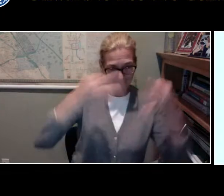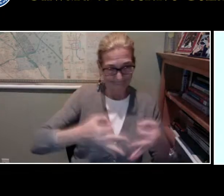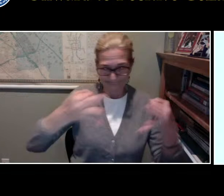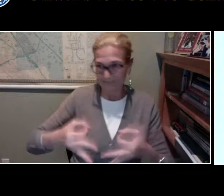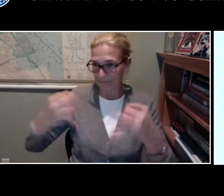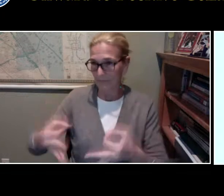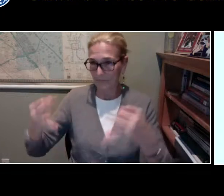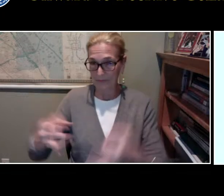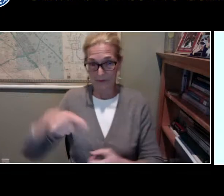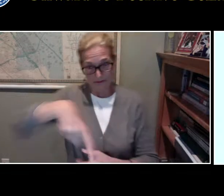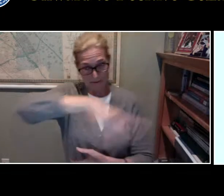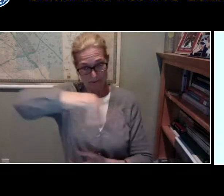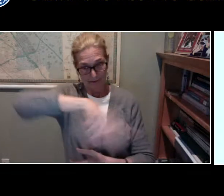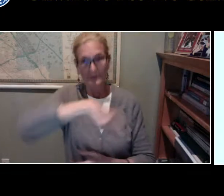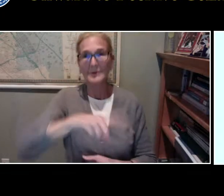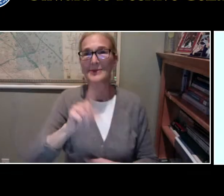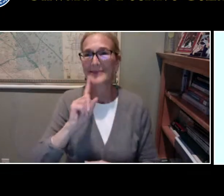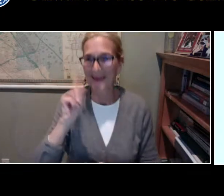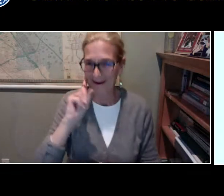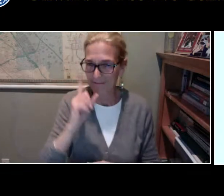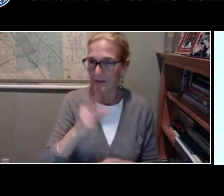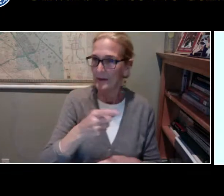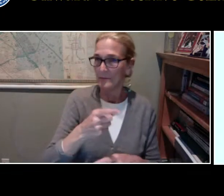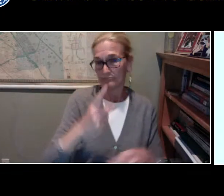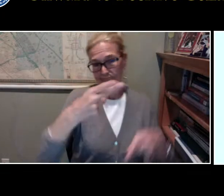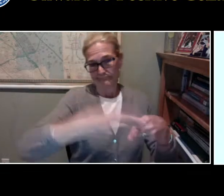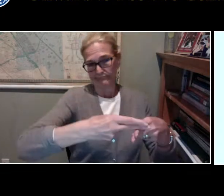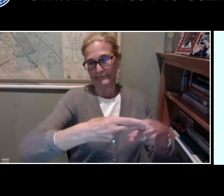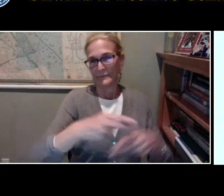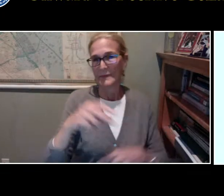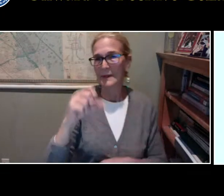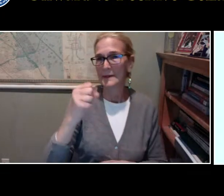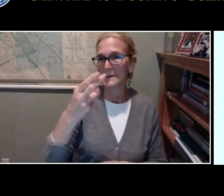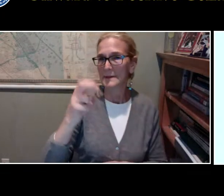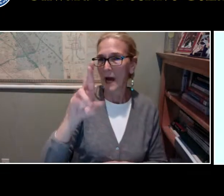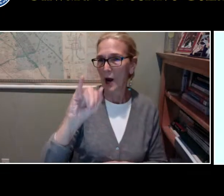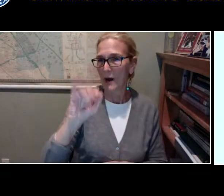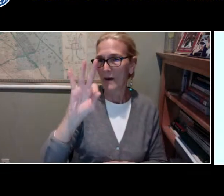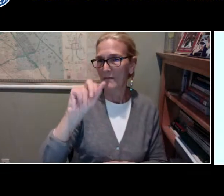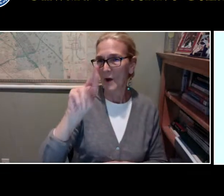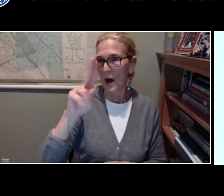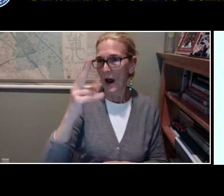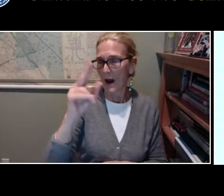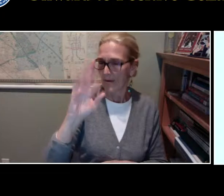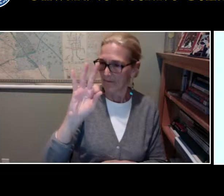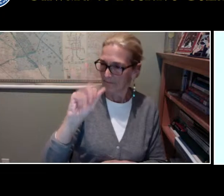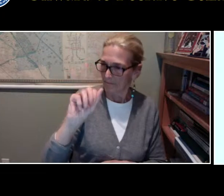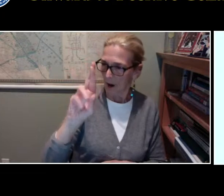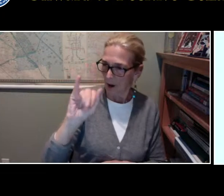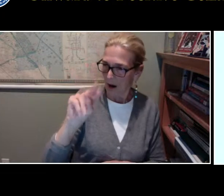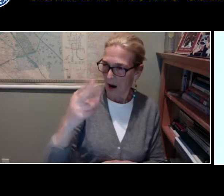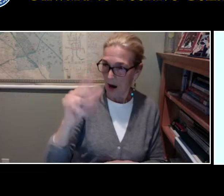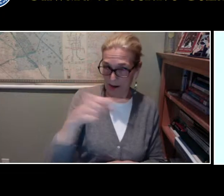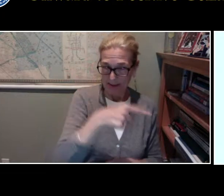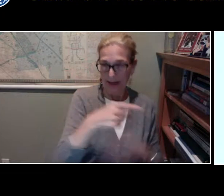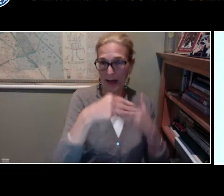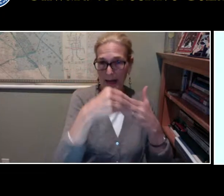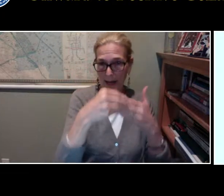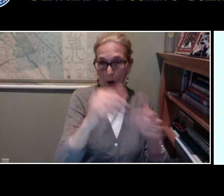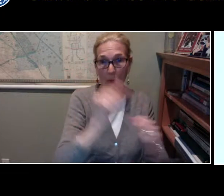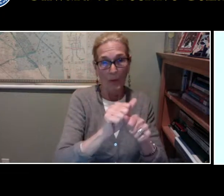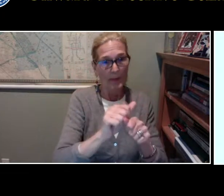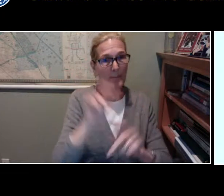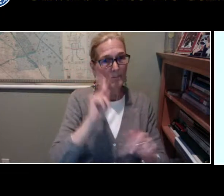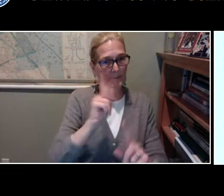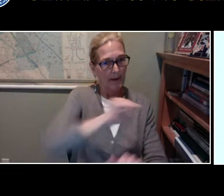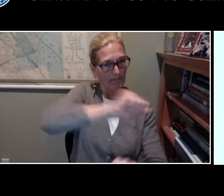But who really was the front runner and who was making the decisions and driving the bus? It was deaf people. And